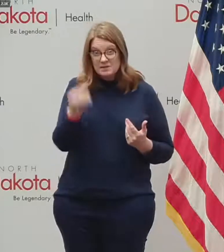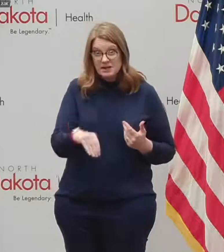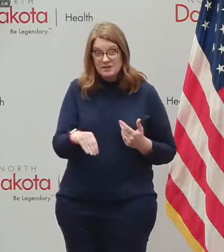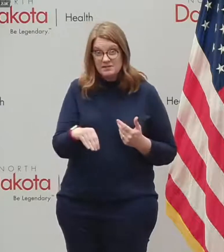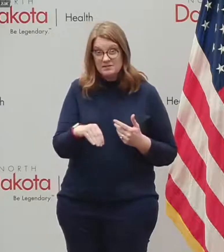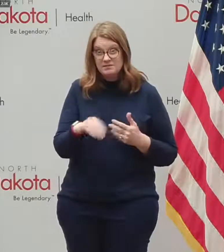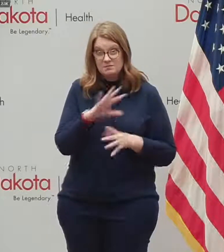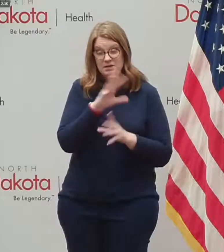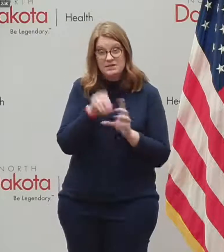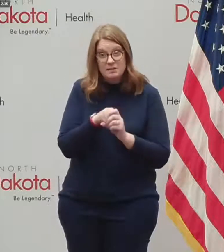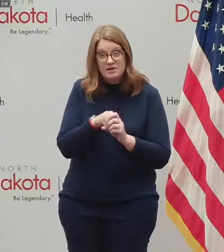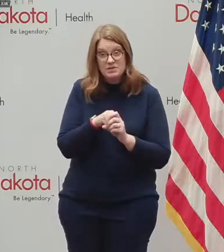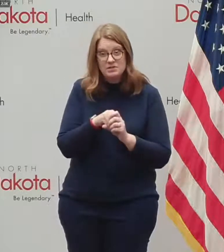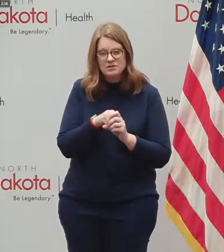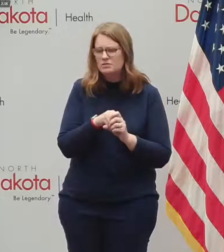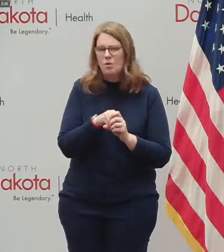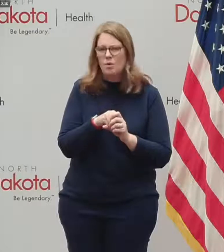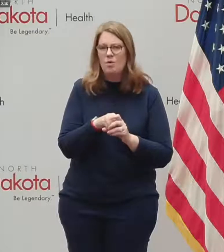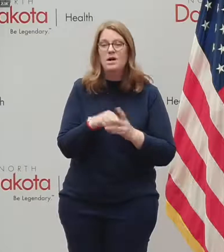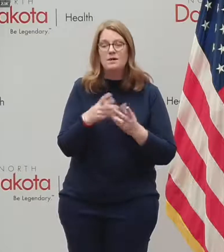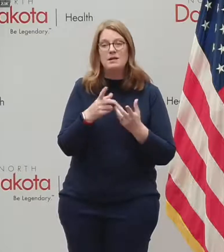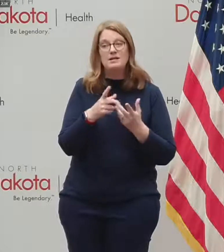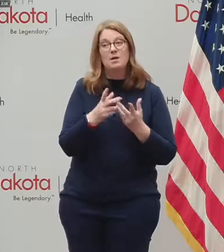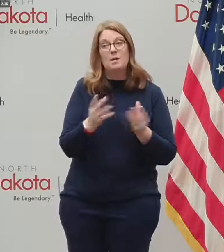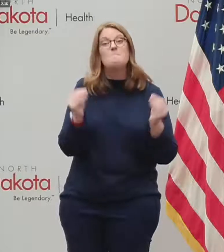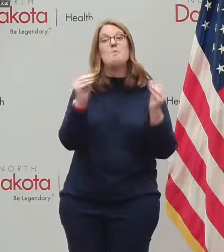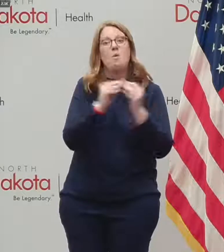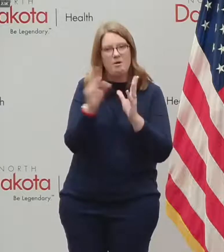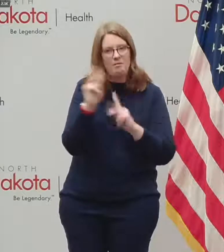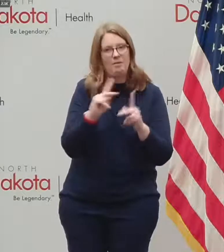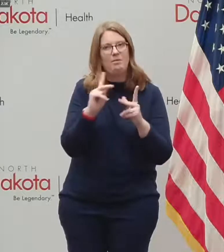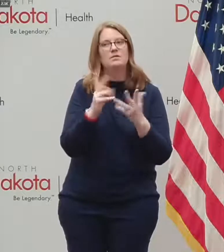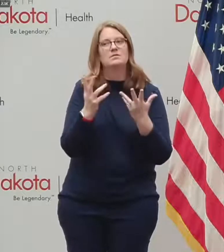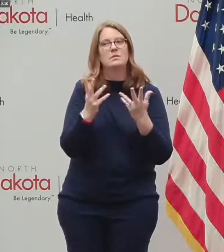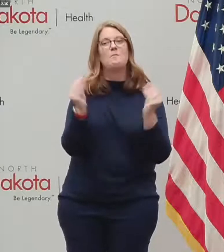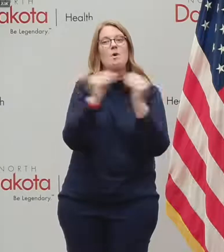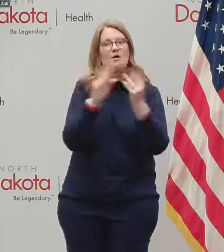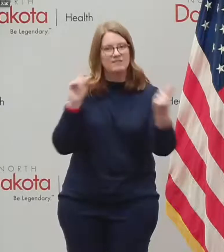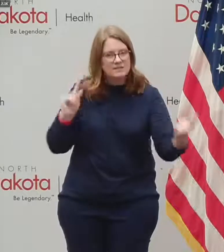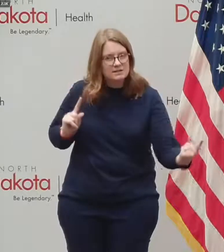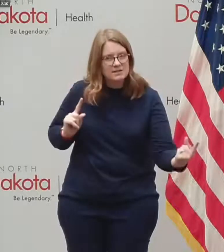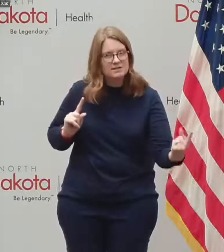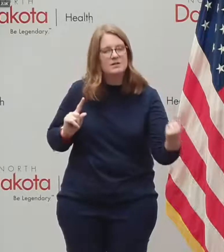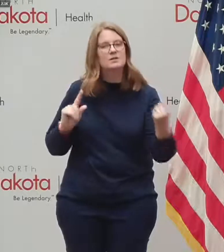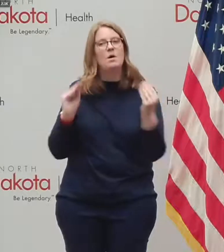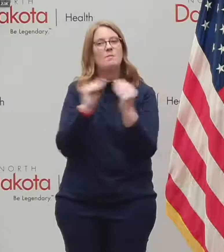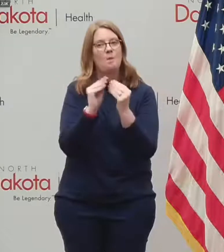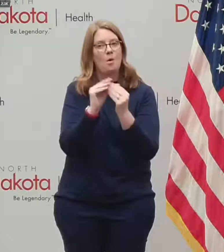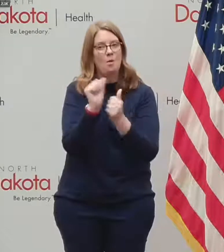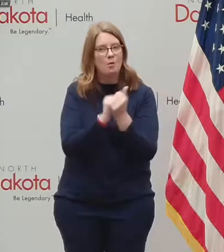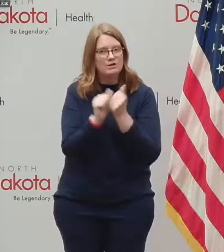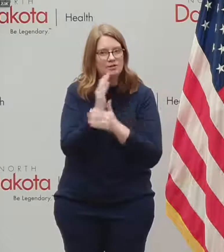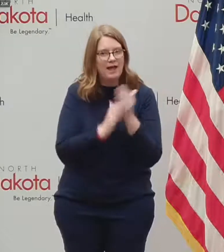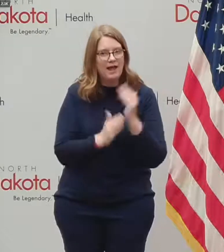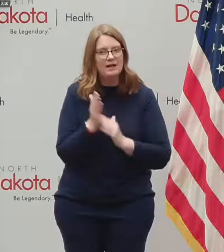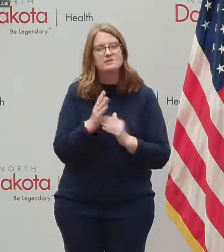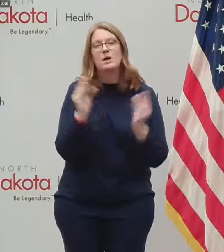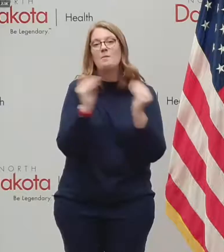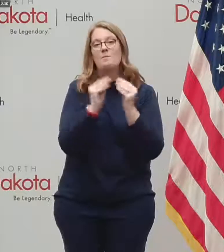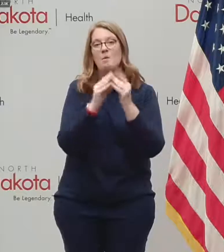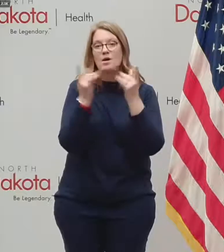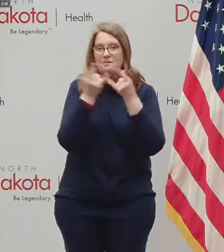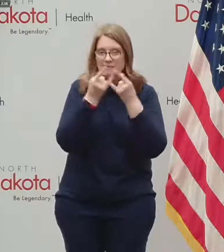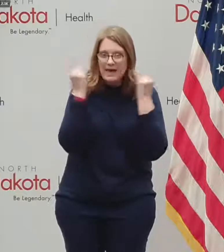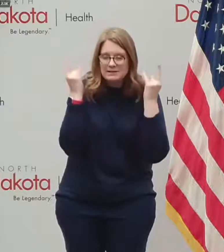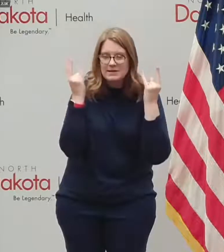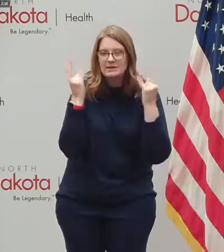a difference. Just more of all the good things. More physical distancing, more masking when you can't physical